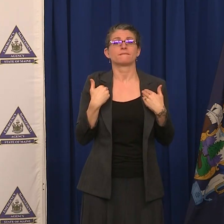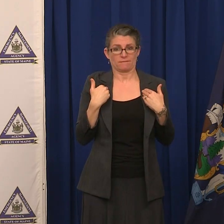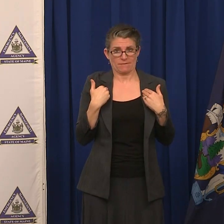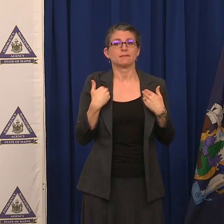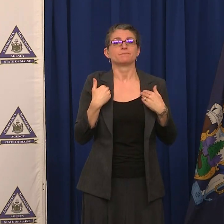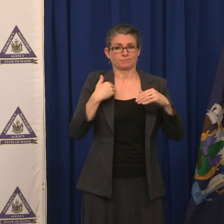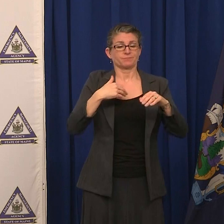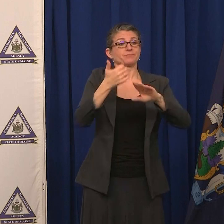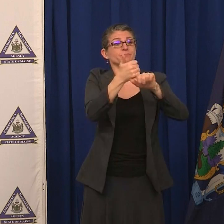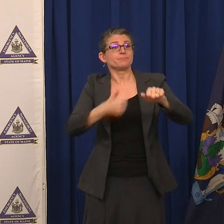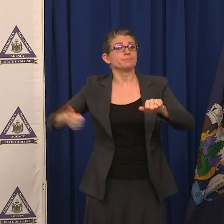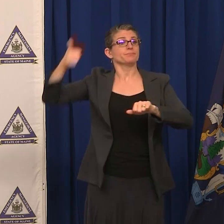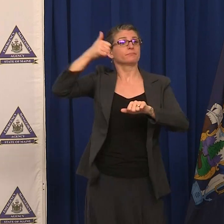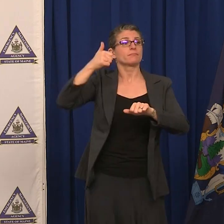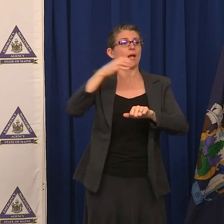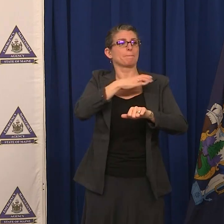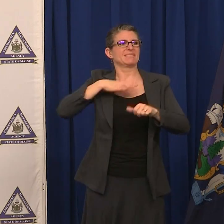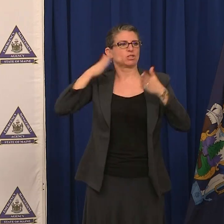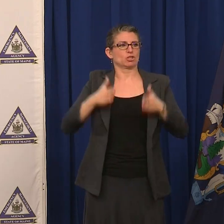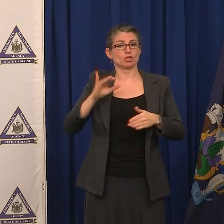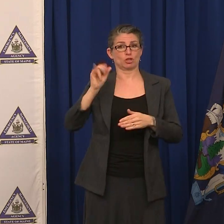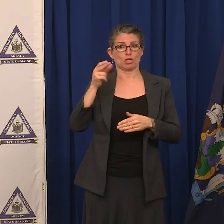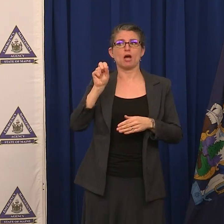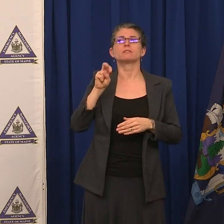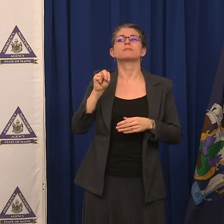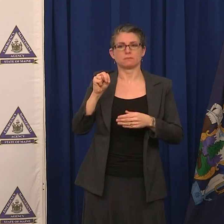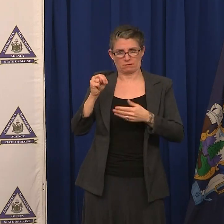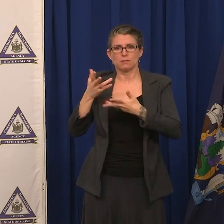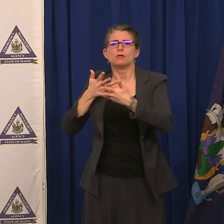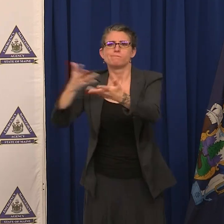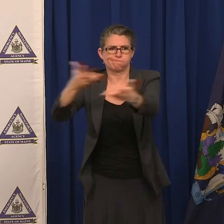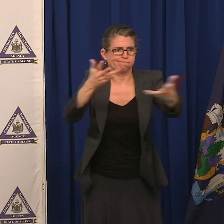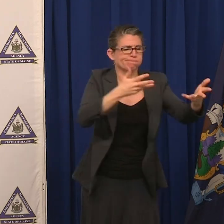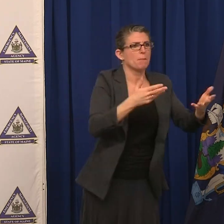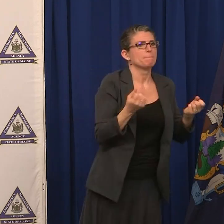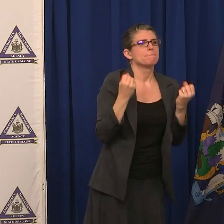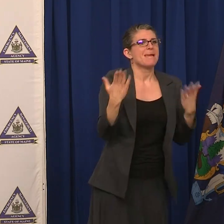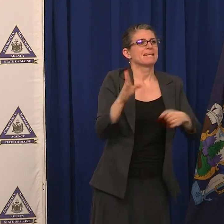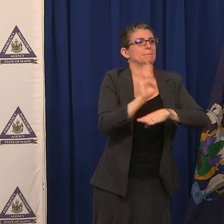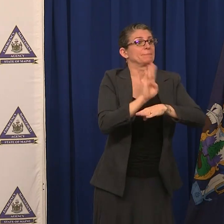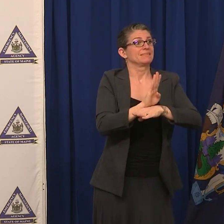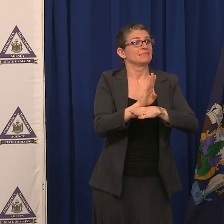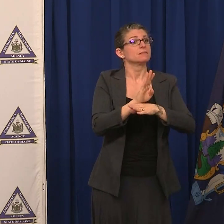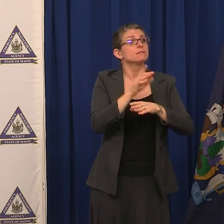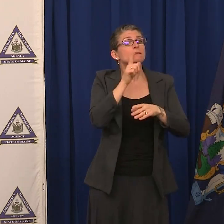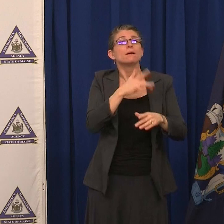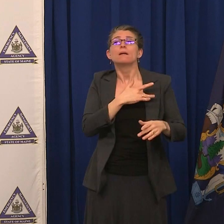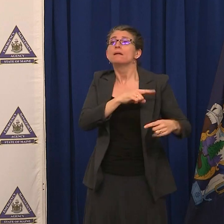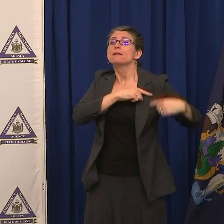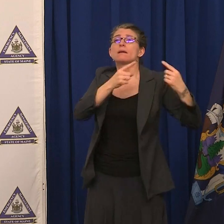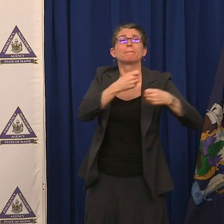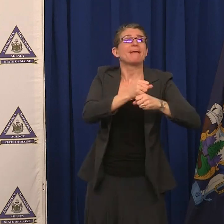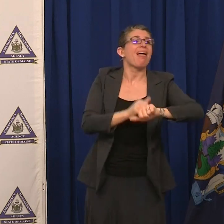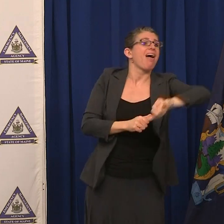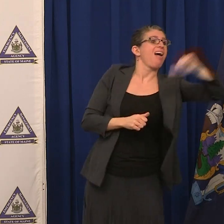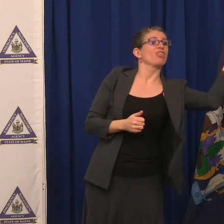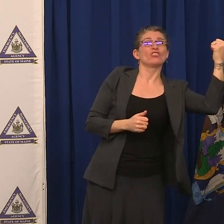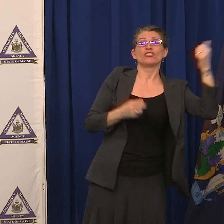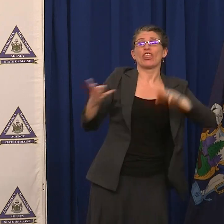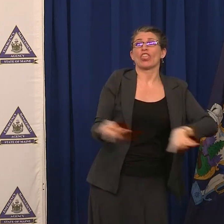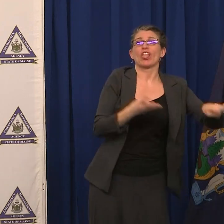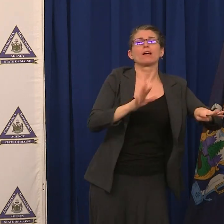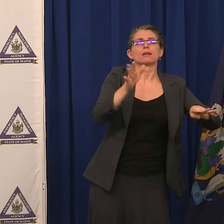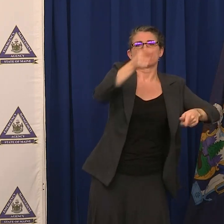in the state to ramp up as much as possible. From what we've heard so far, the interest level is very high.